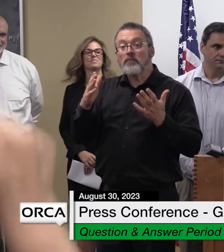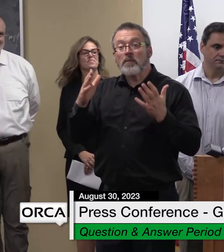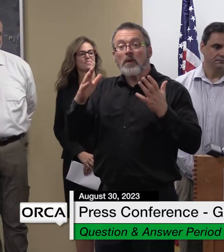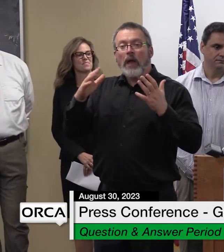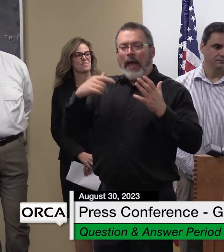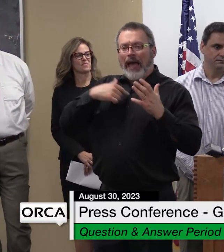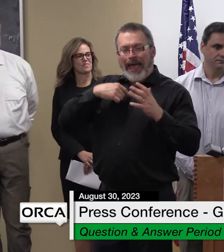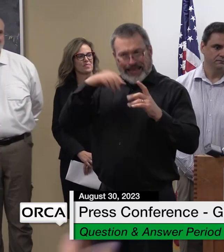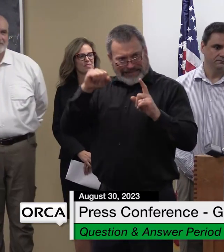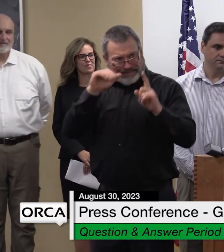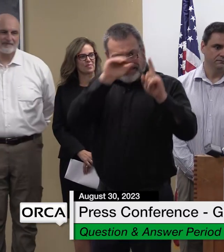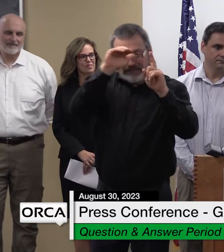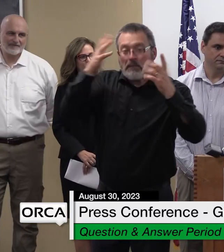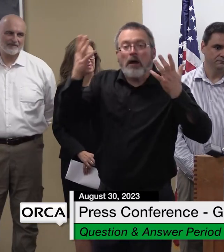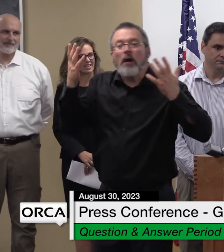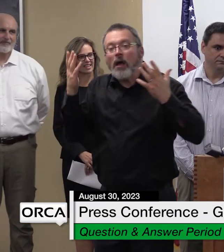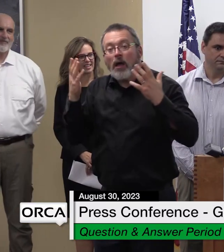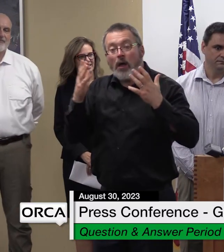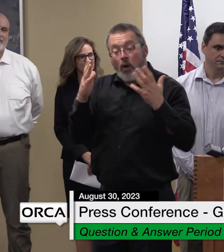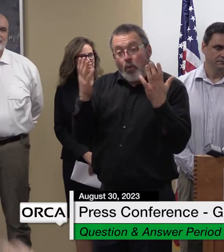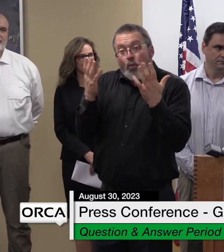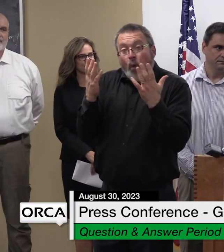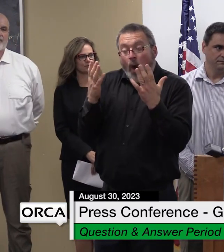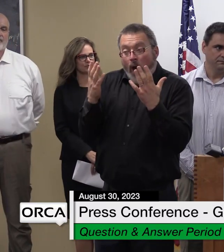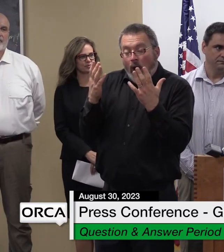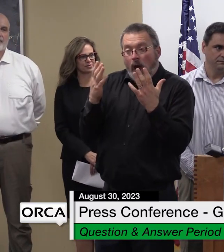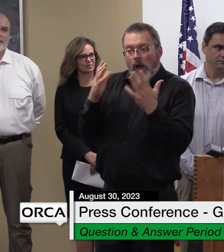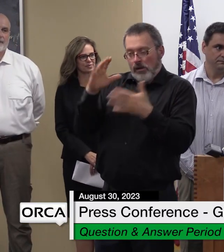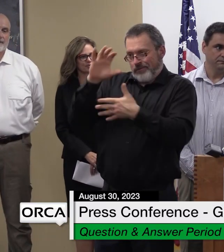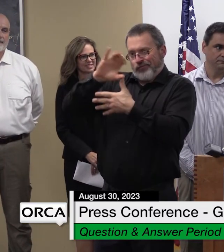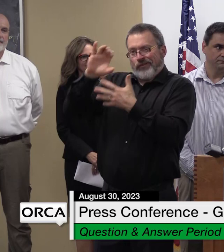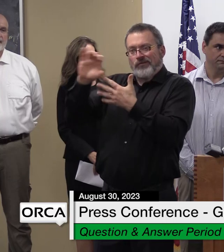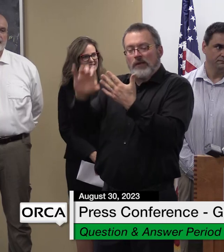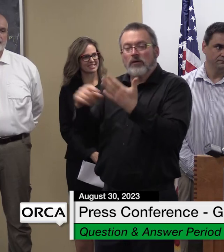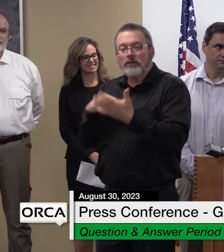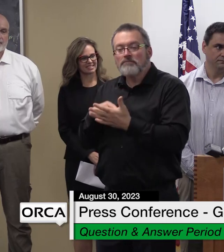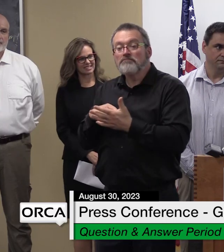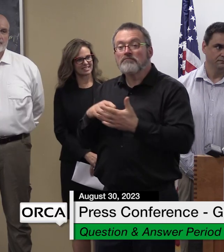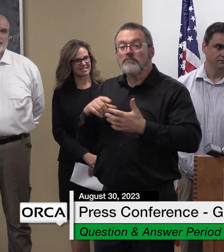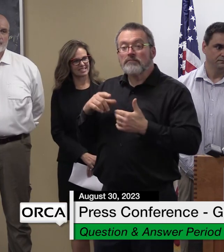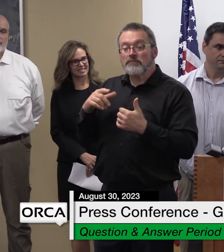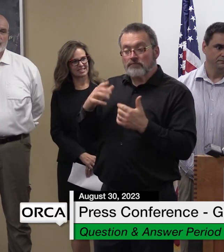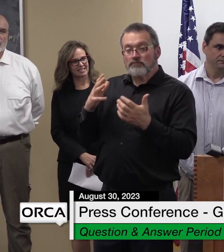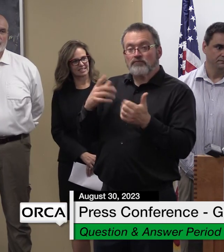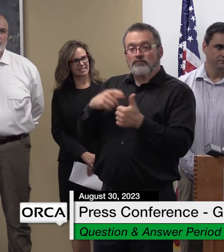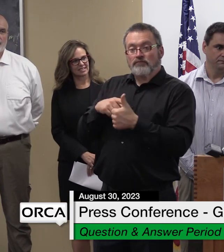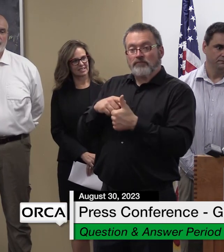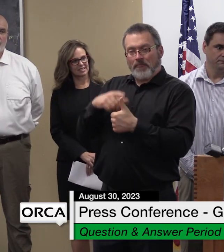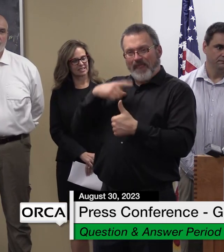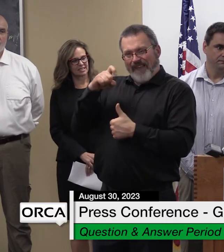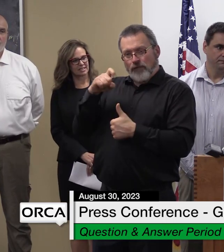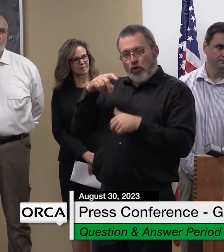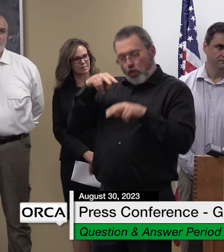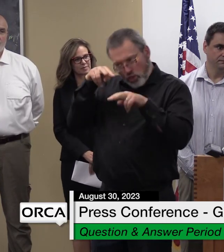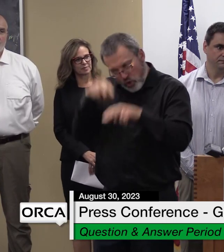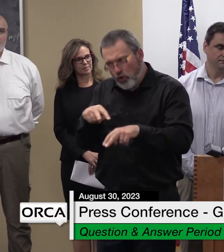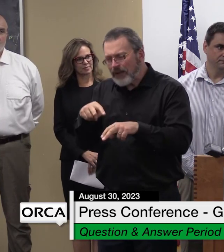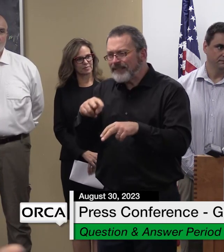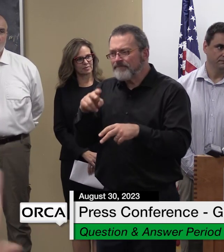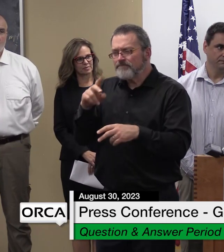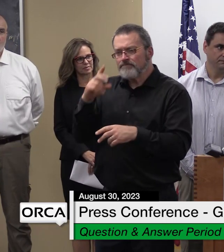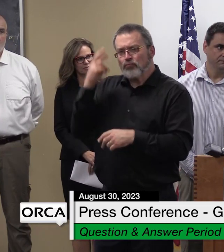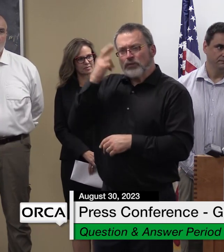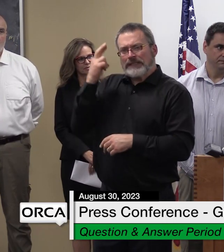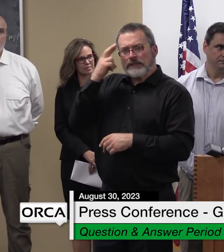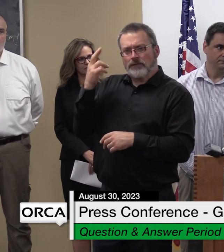look at is the Stafford Act does require us to take a look at exceptions and what's causing the request to